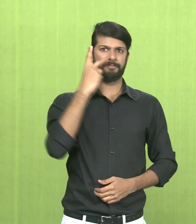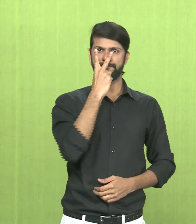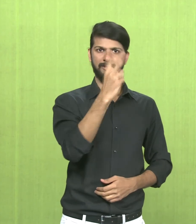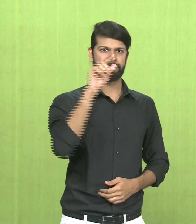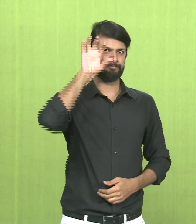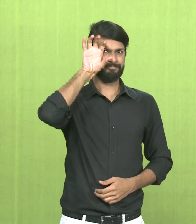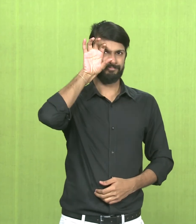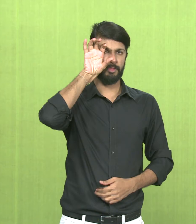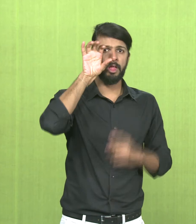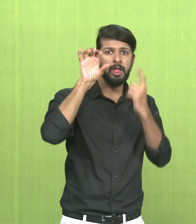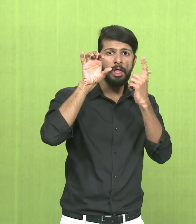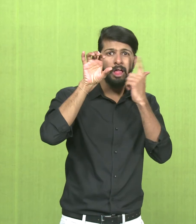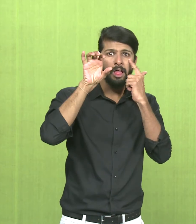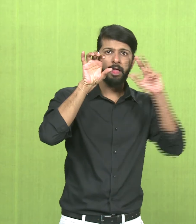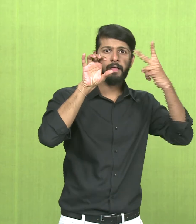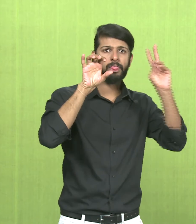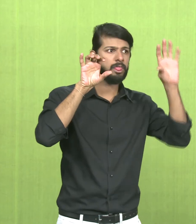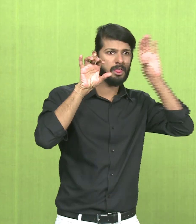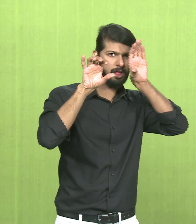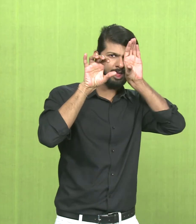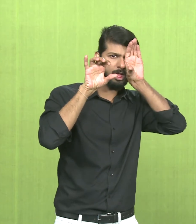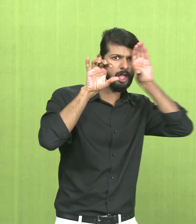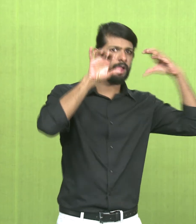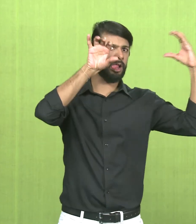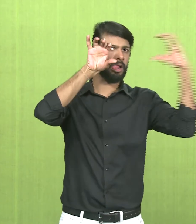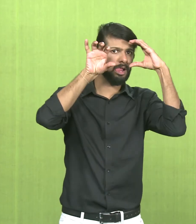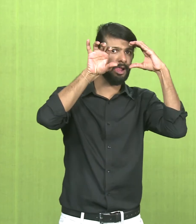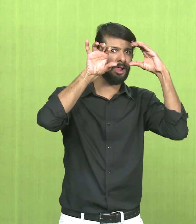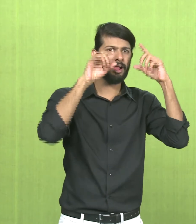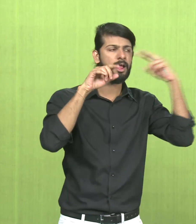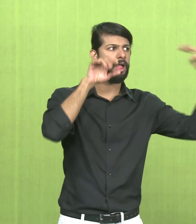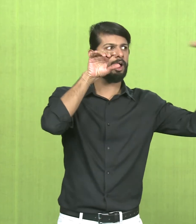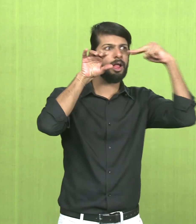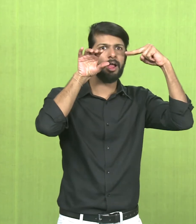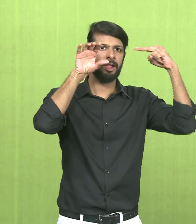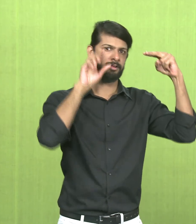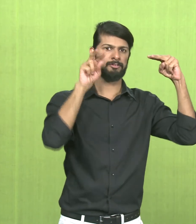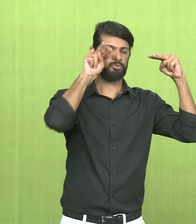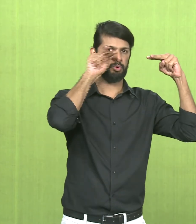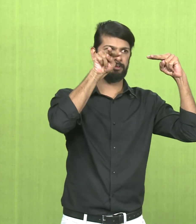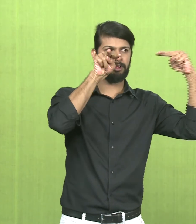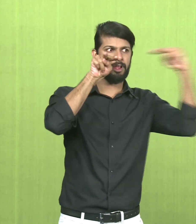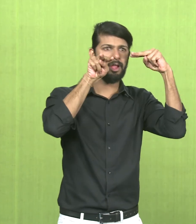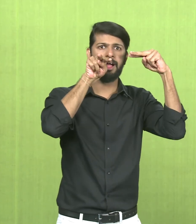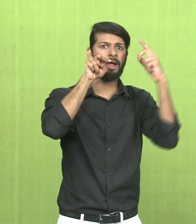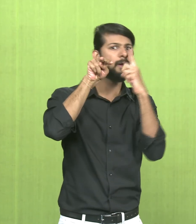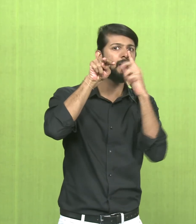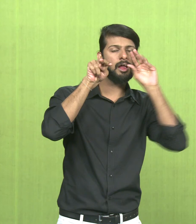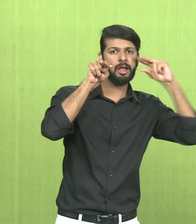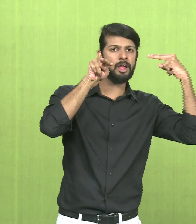combination where the far eye is looking straight at the beholder and the nose becomes